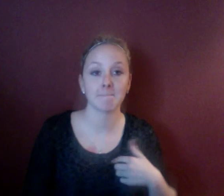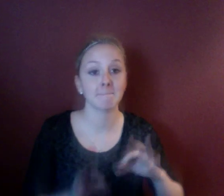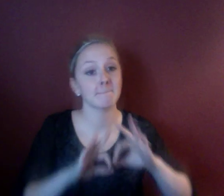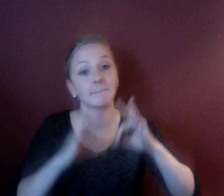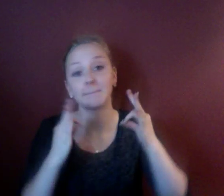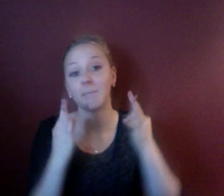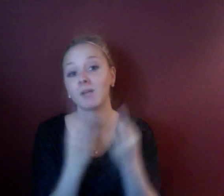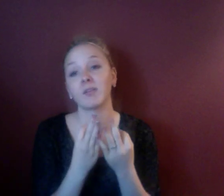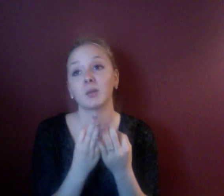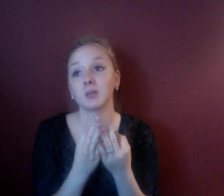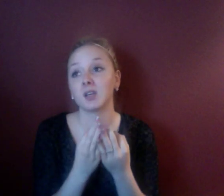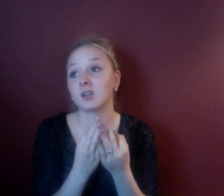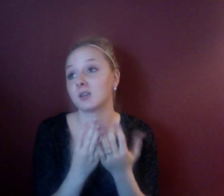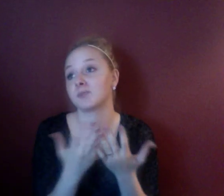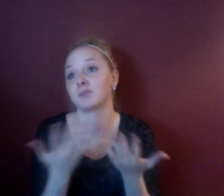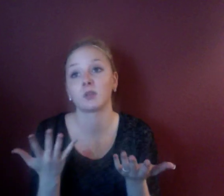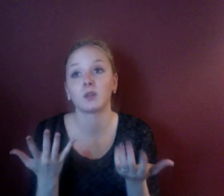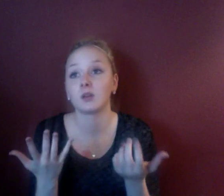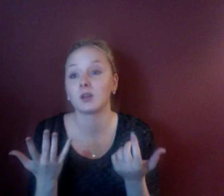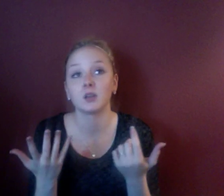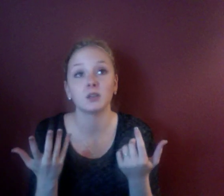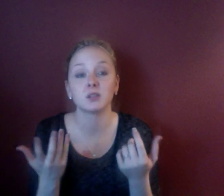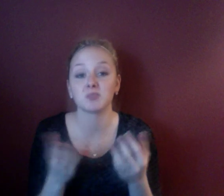screaming vintage. Okay.